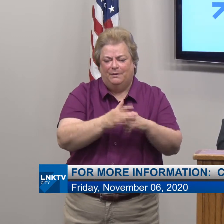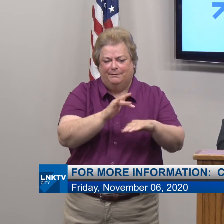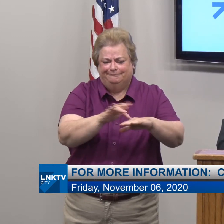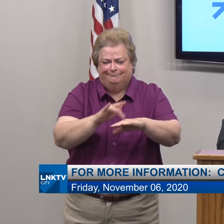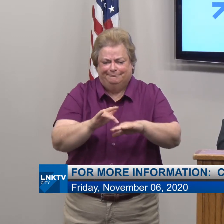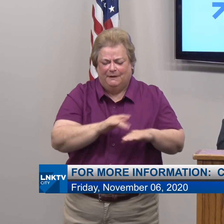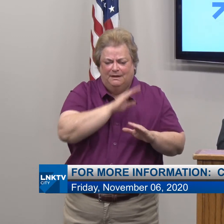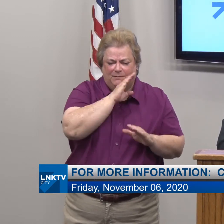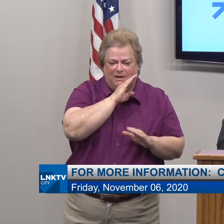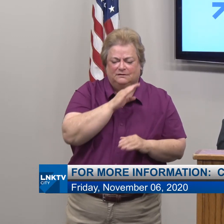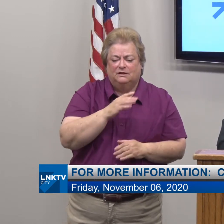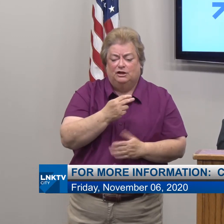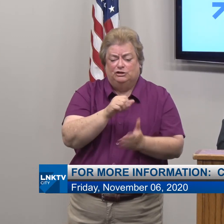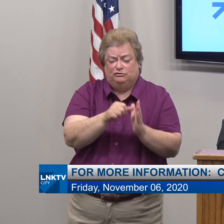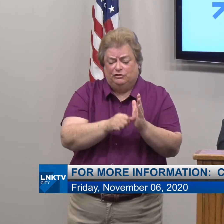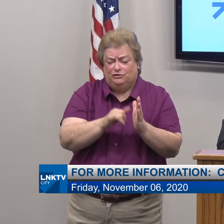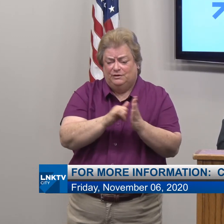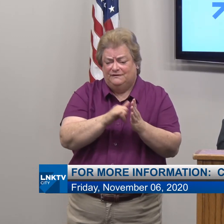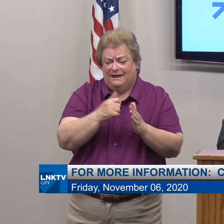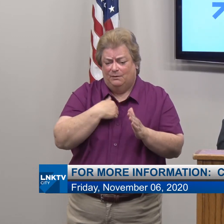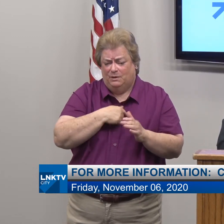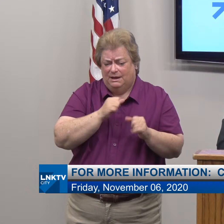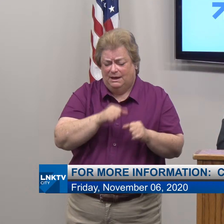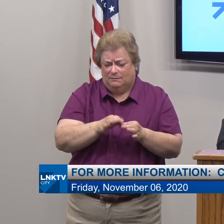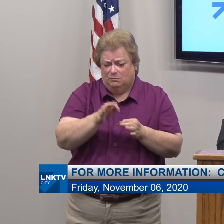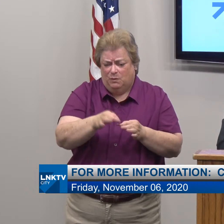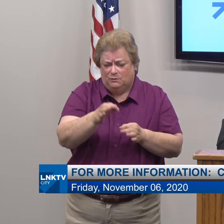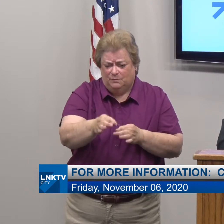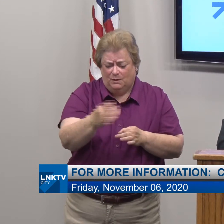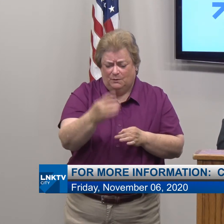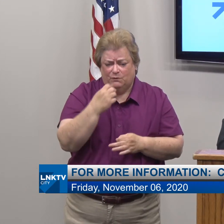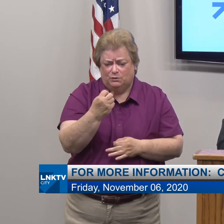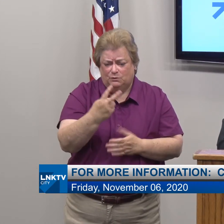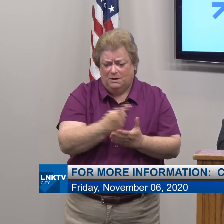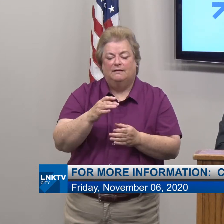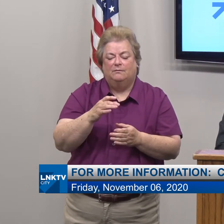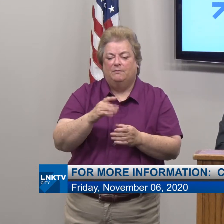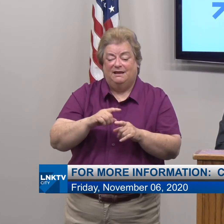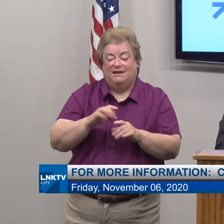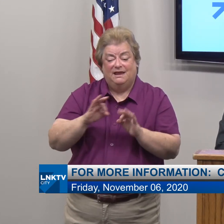held off, postponed for 12 weeks without risk to the patient.